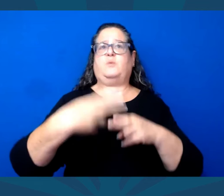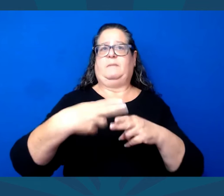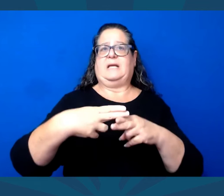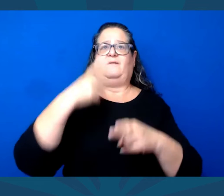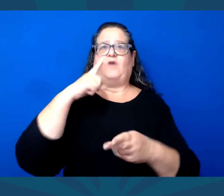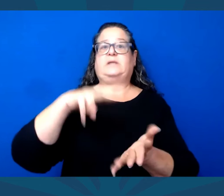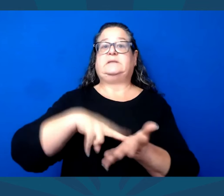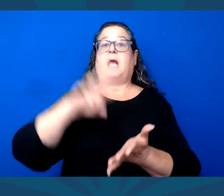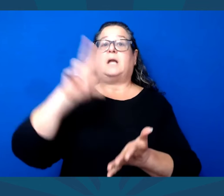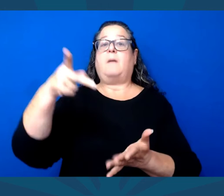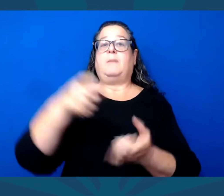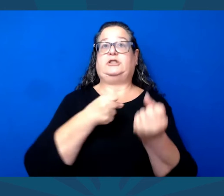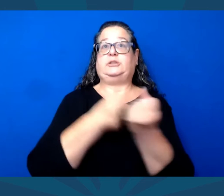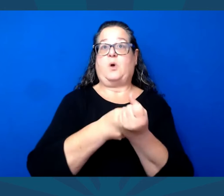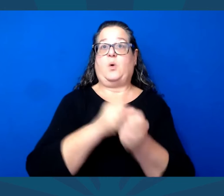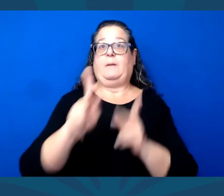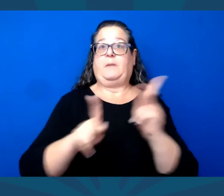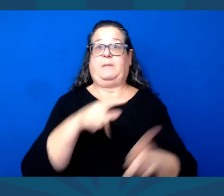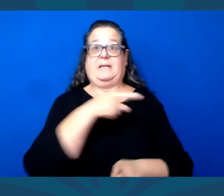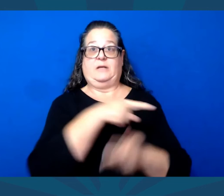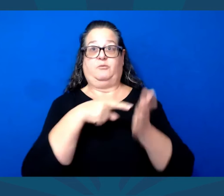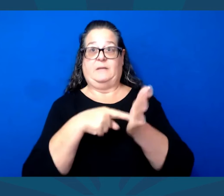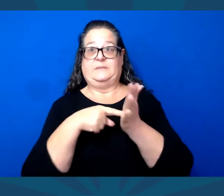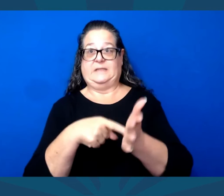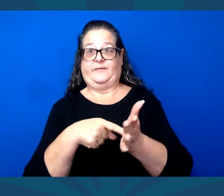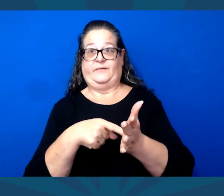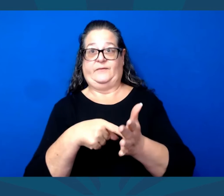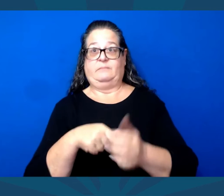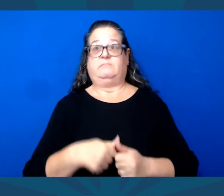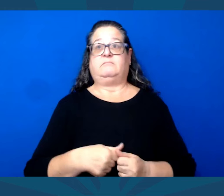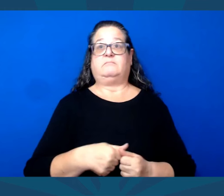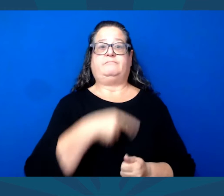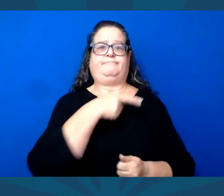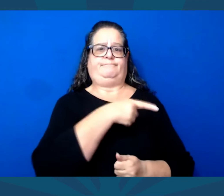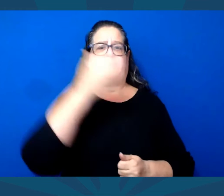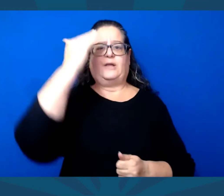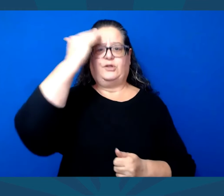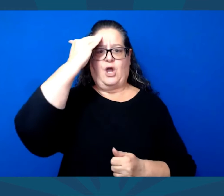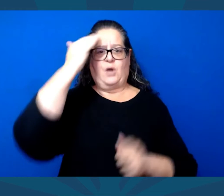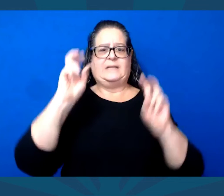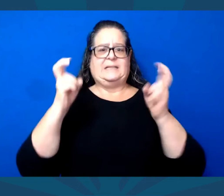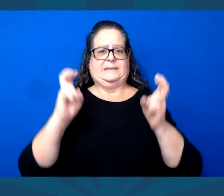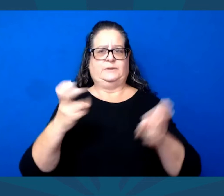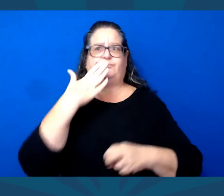T.J. Shope has a distinguished record of standing up for the people he represents.